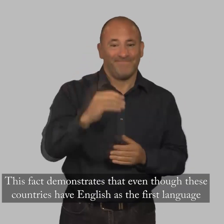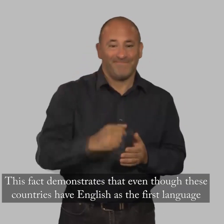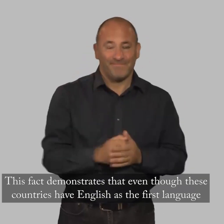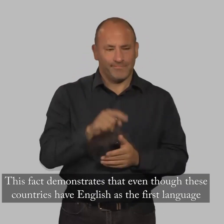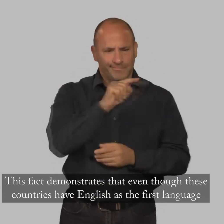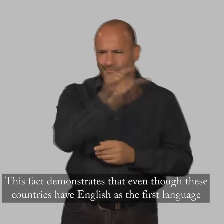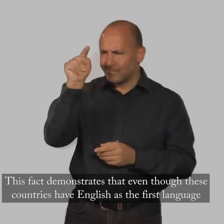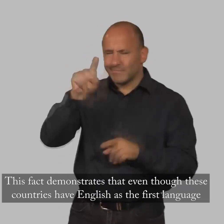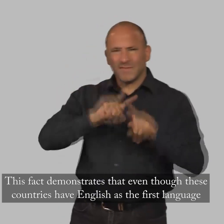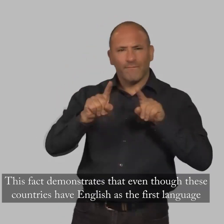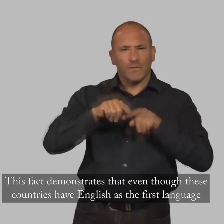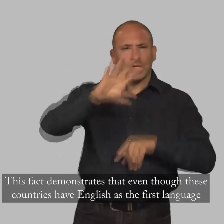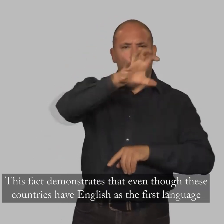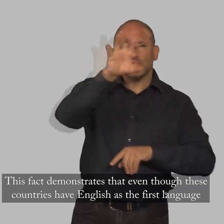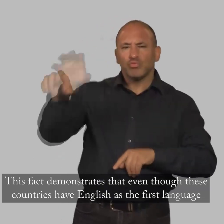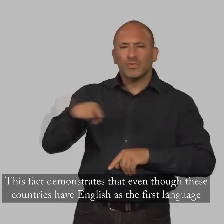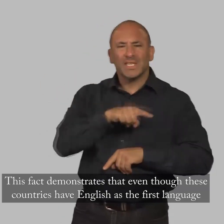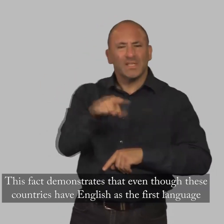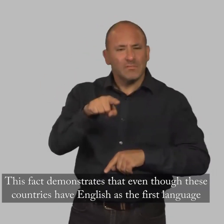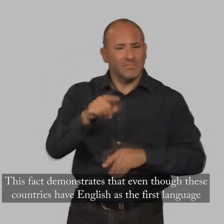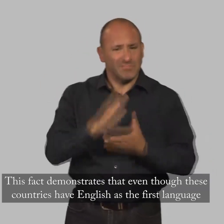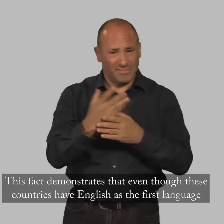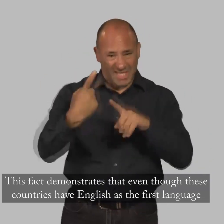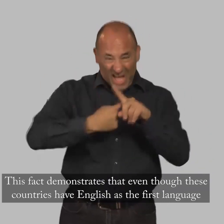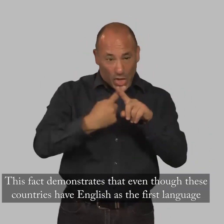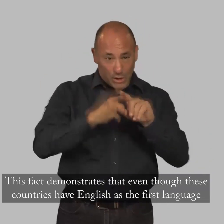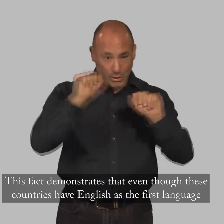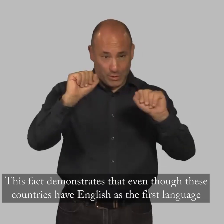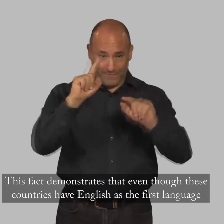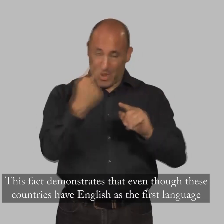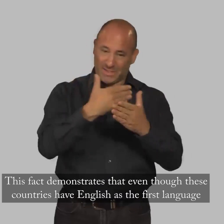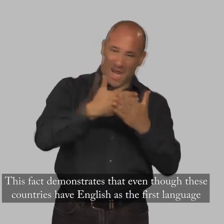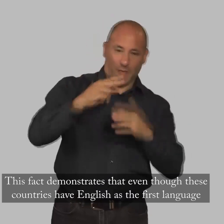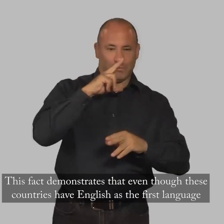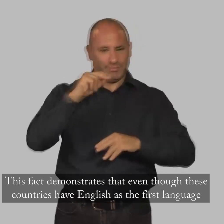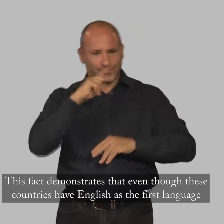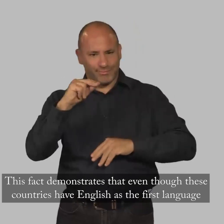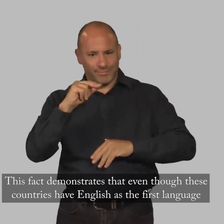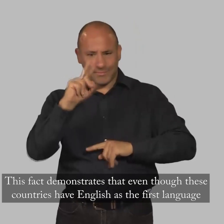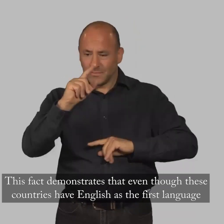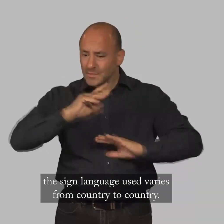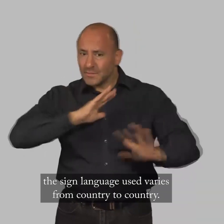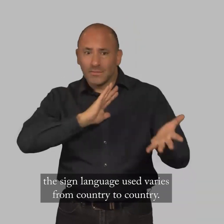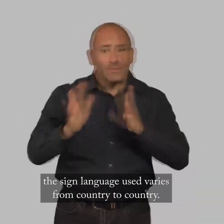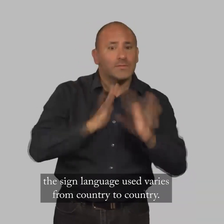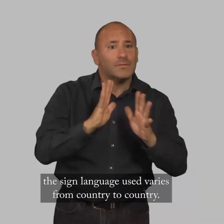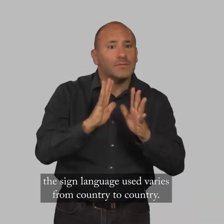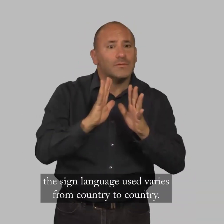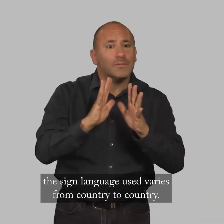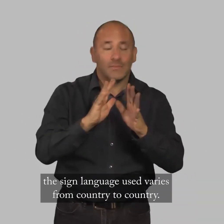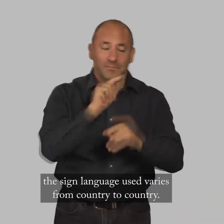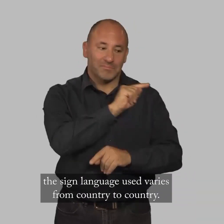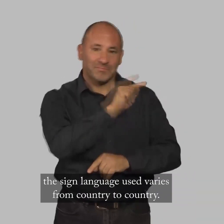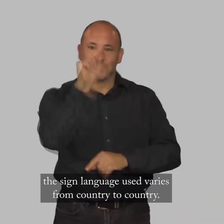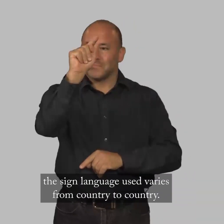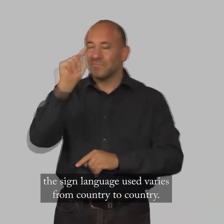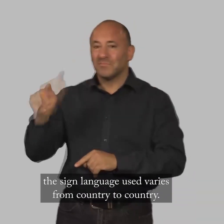This fact demonstrates that even though these countries have English as the first language, the sign language used varies